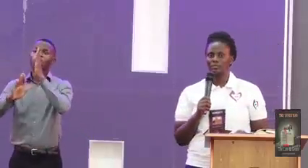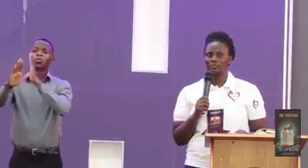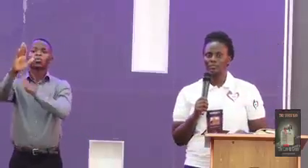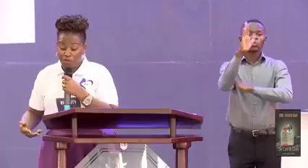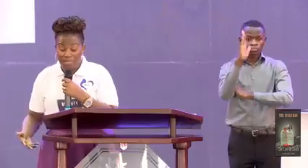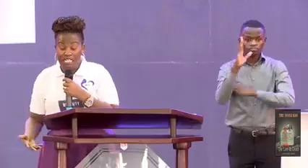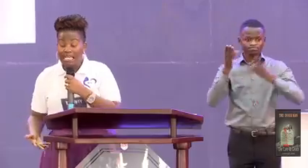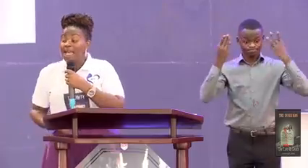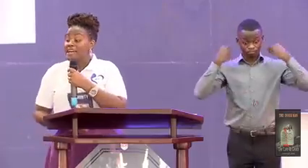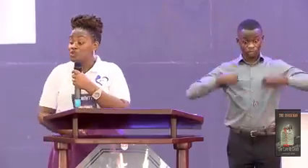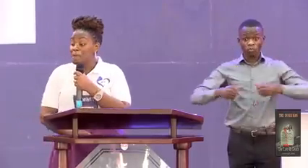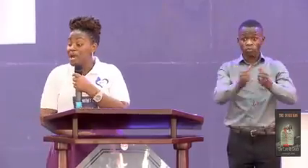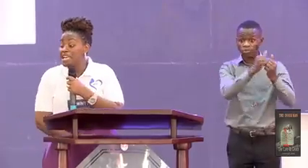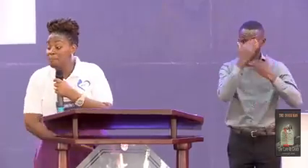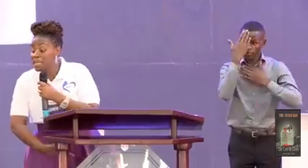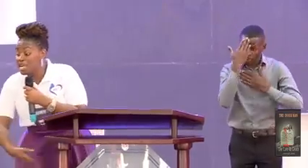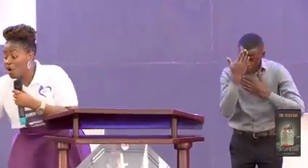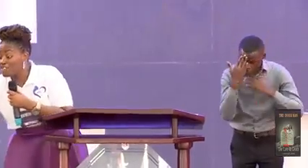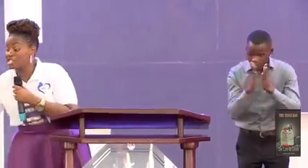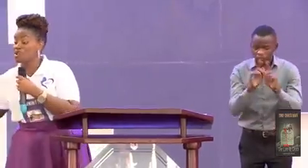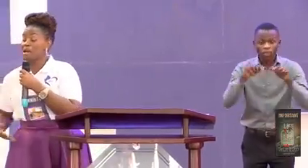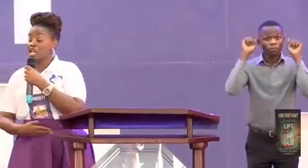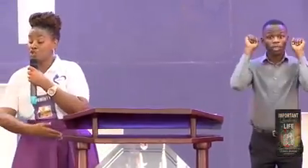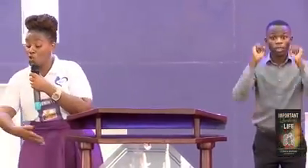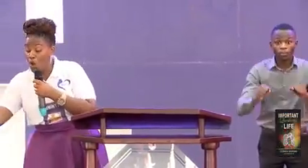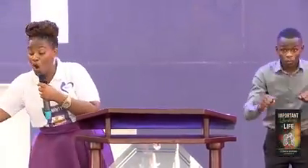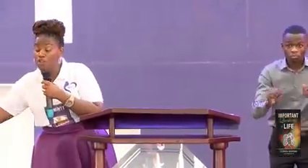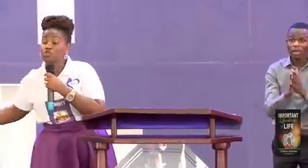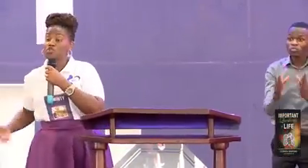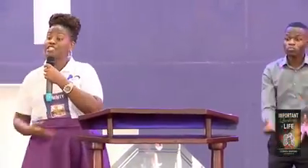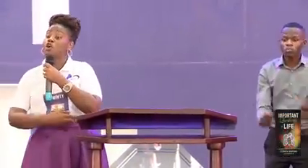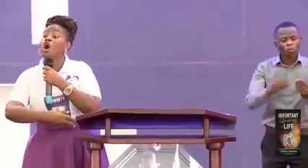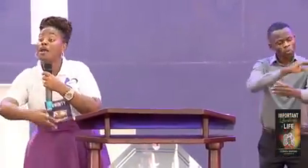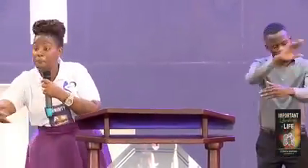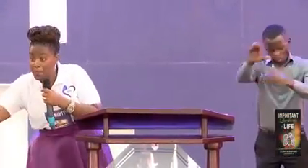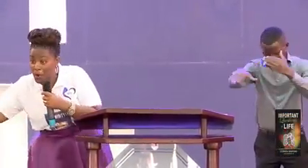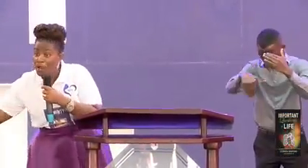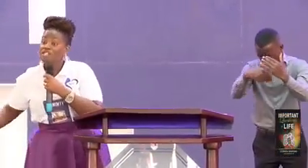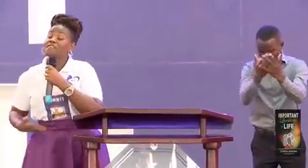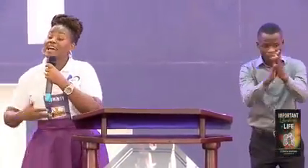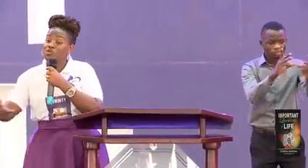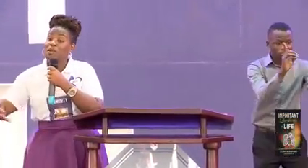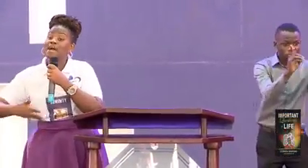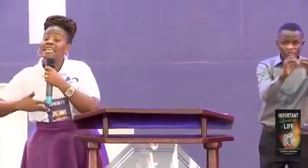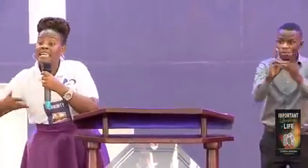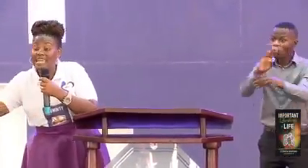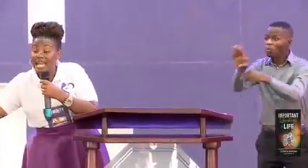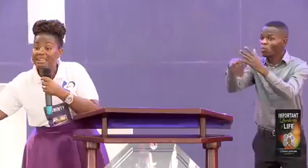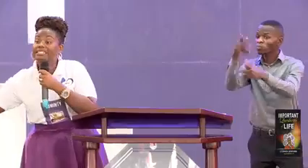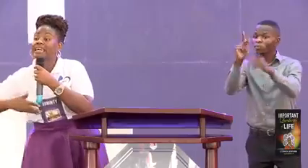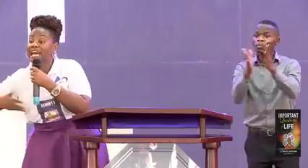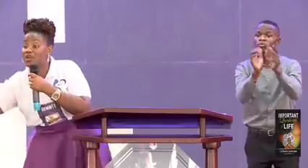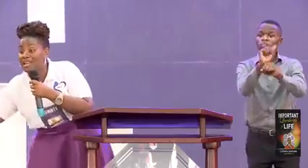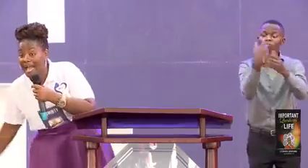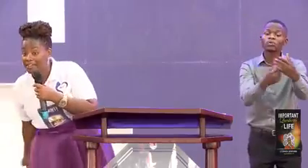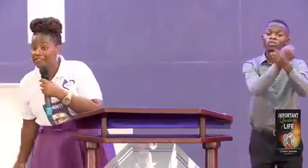with this dress of humility, that we may be all, that we may do all to reach all people, so that we may